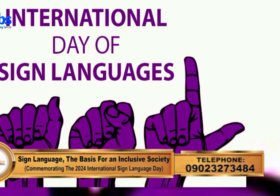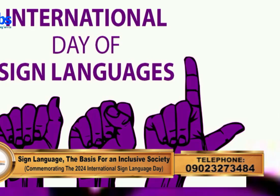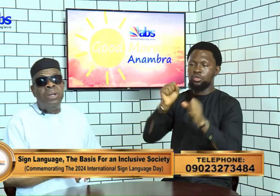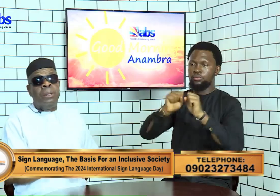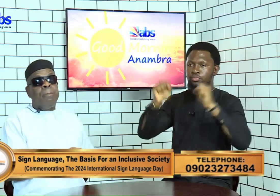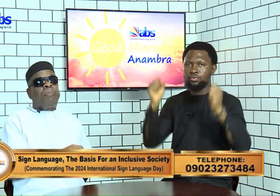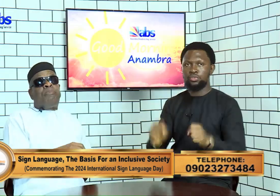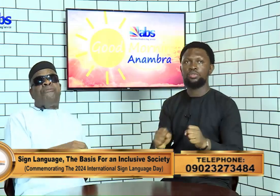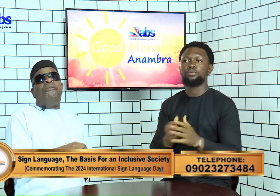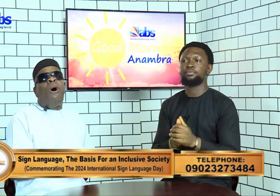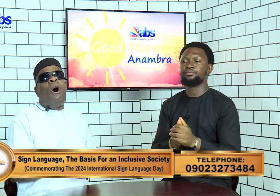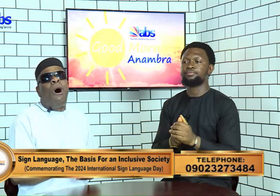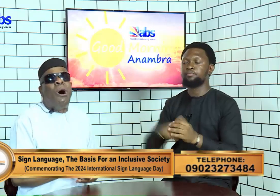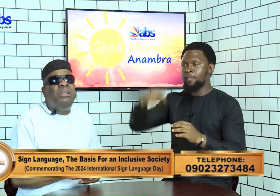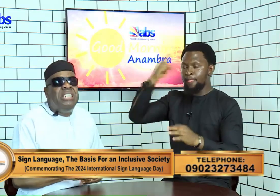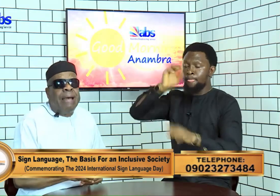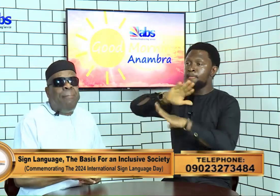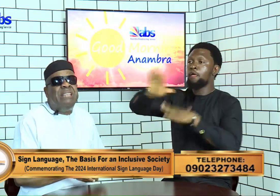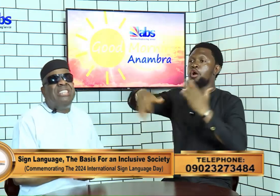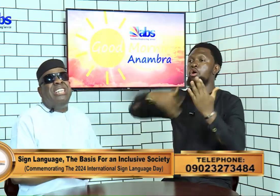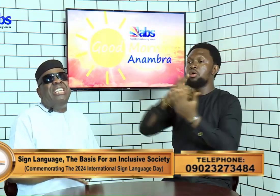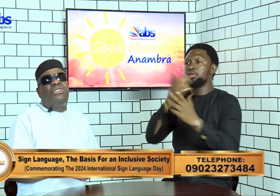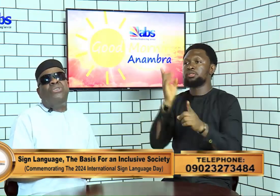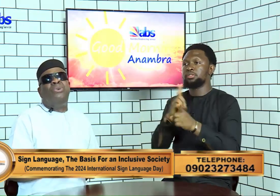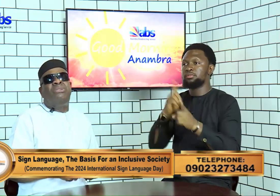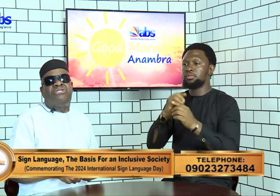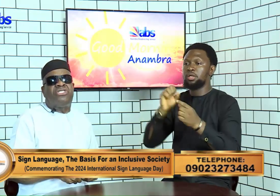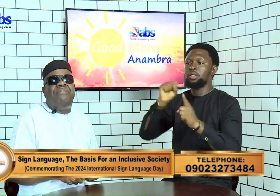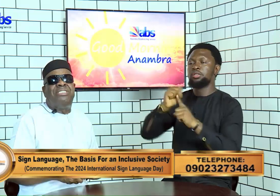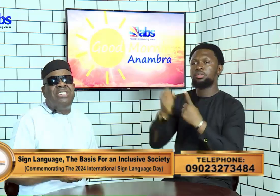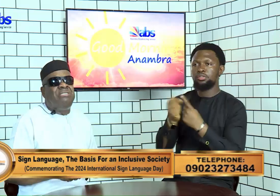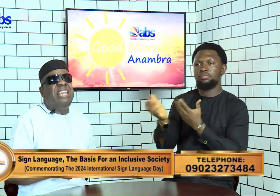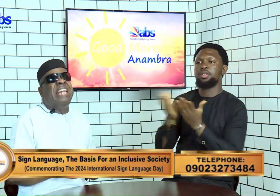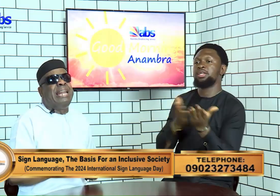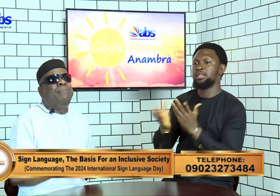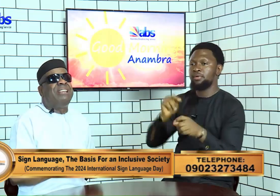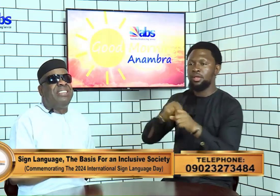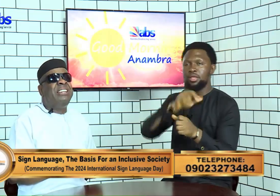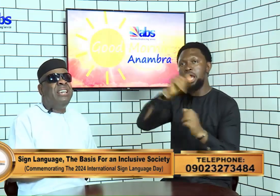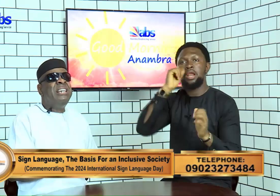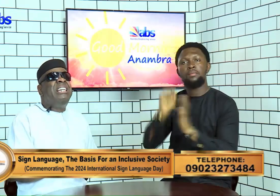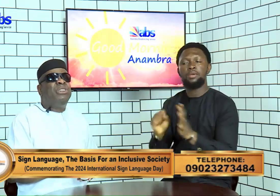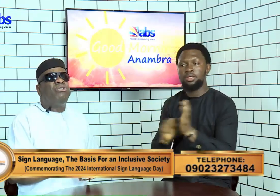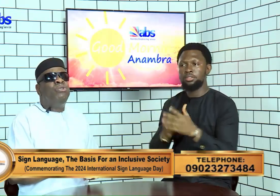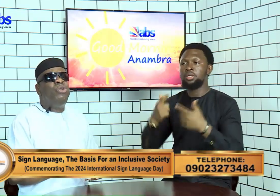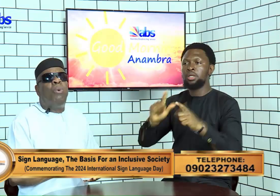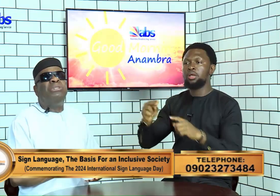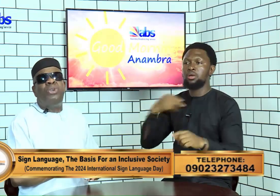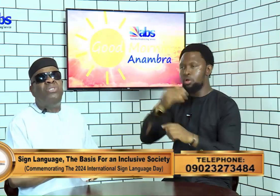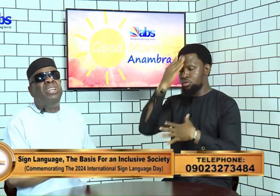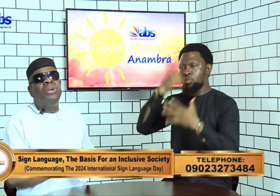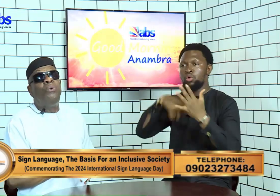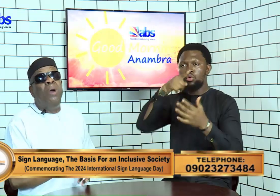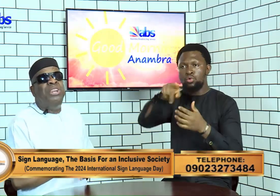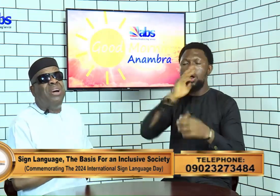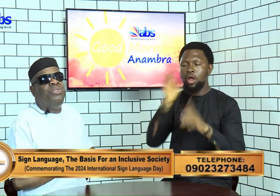shop for all disability issues, services in Anambra State. Let us know what you're